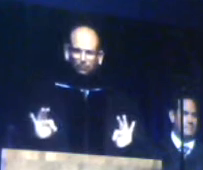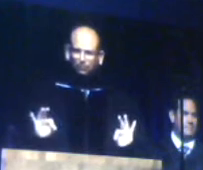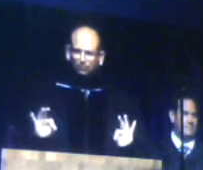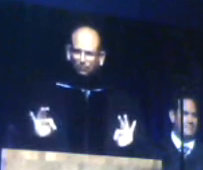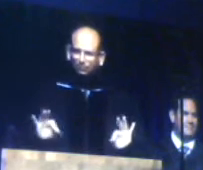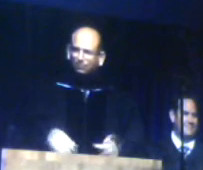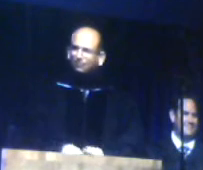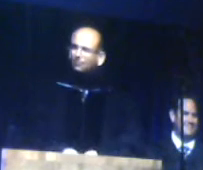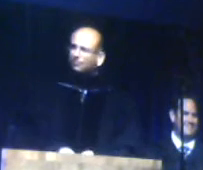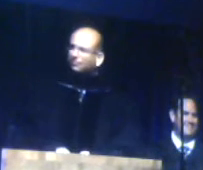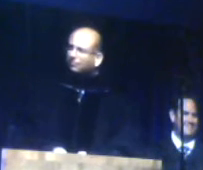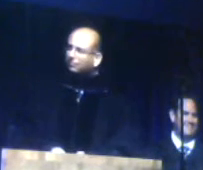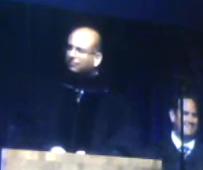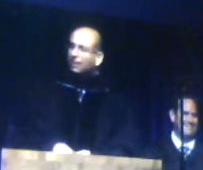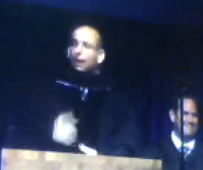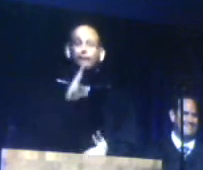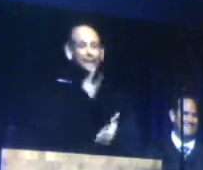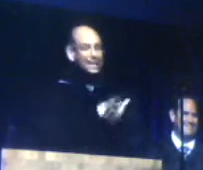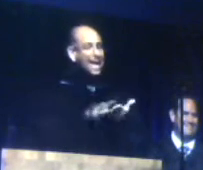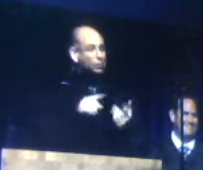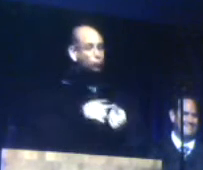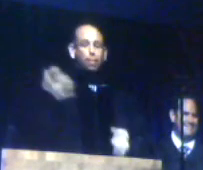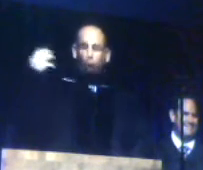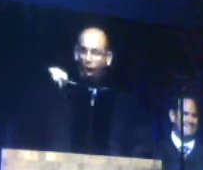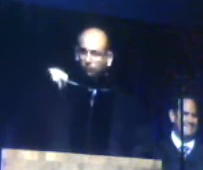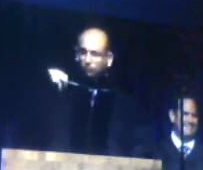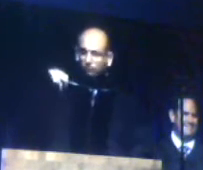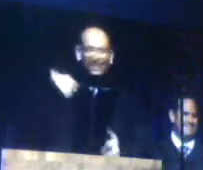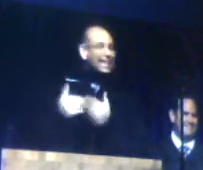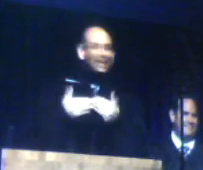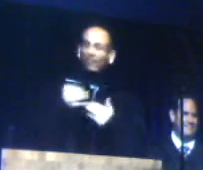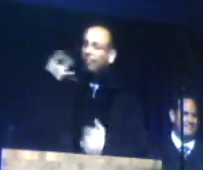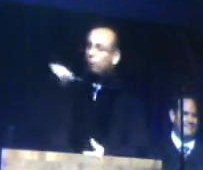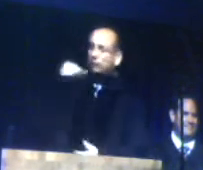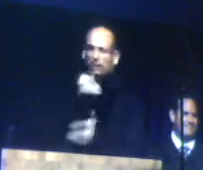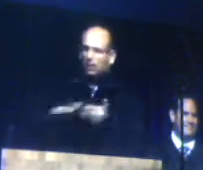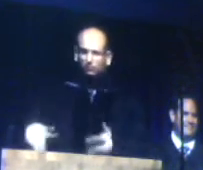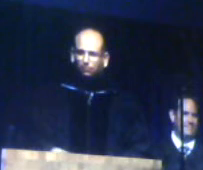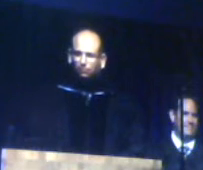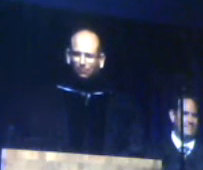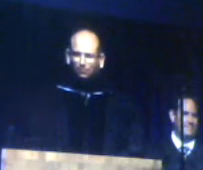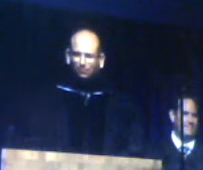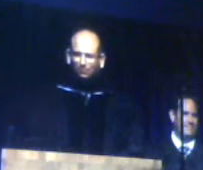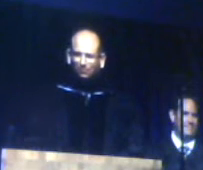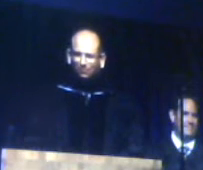zippers are intact. And please be nice to the boss, even if the boss is not nice to you.